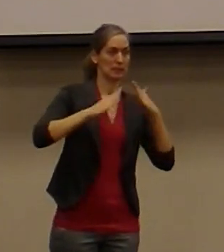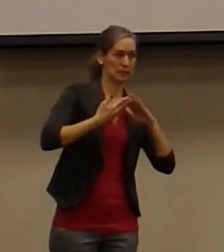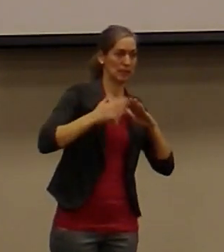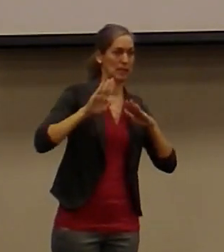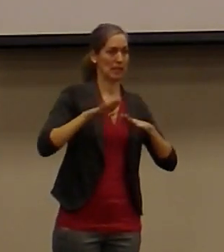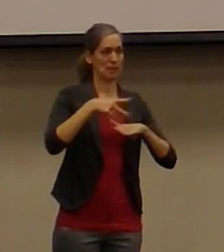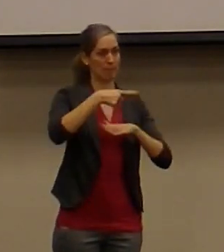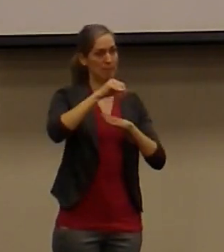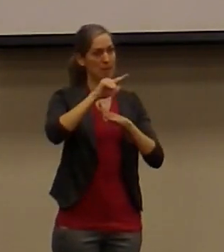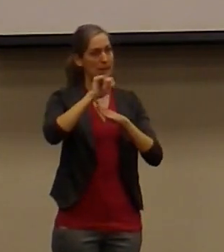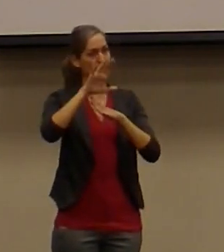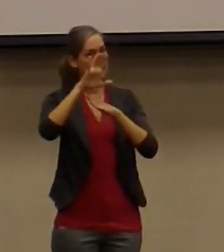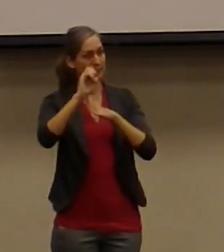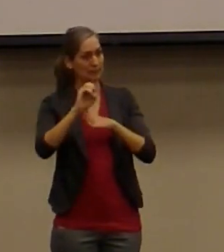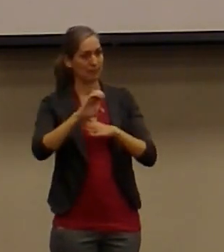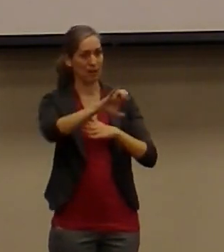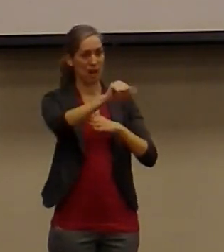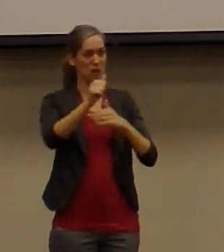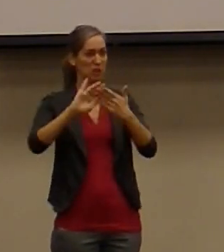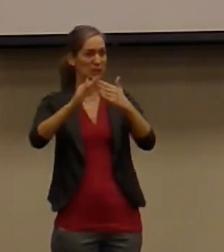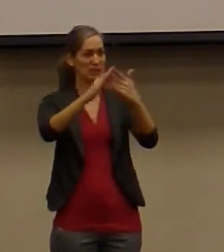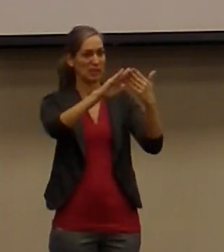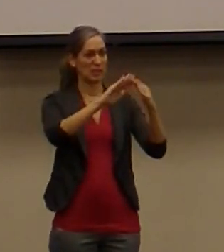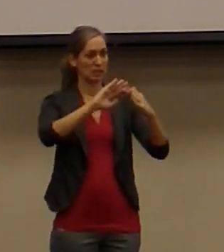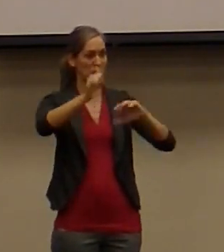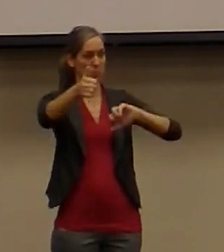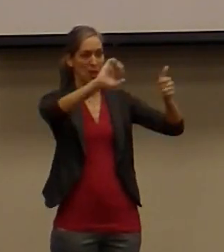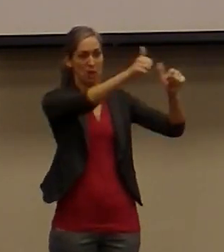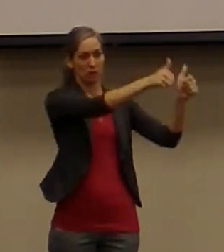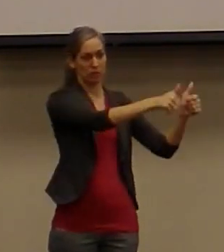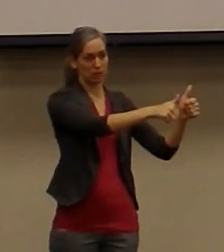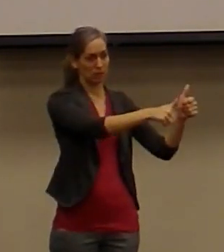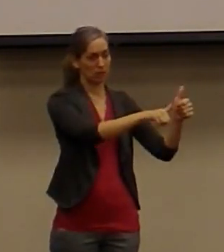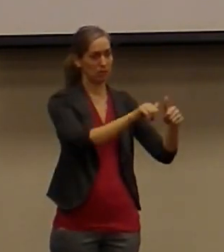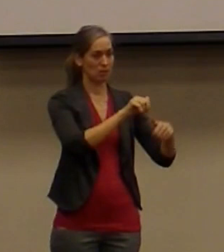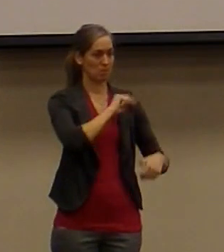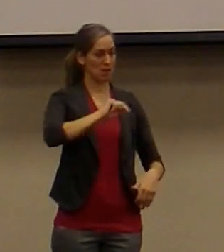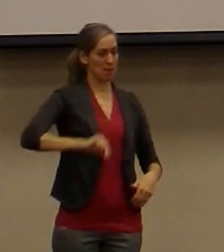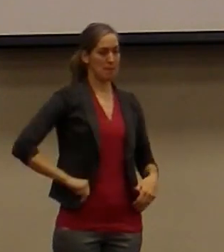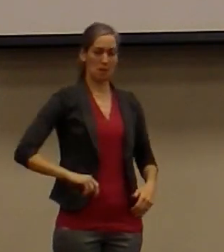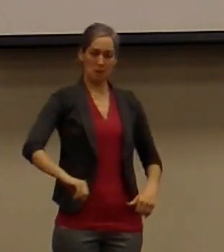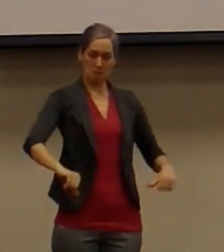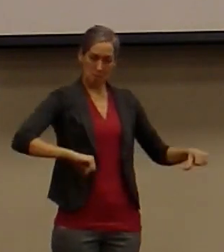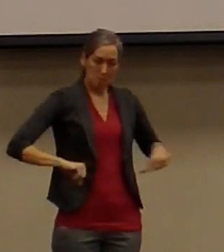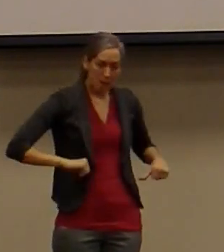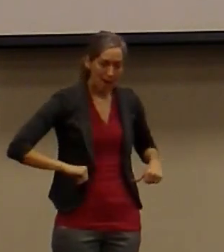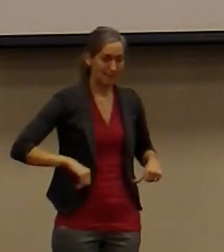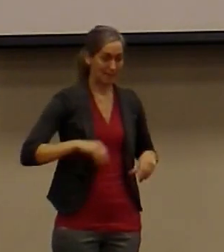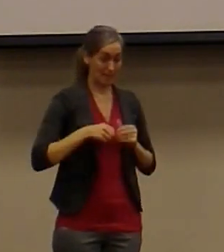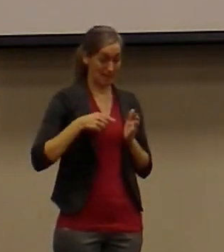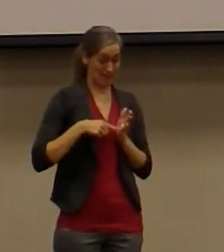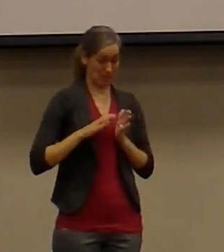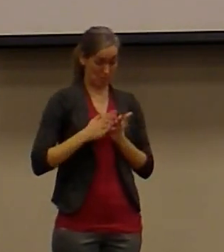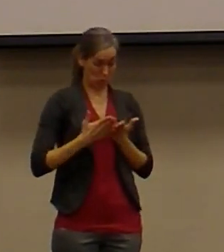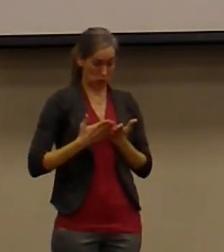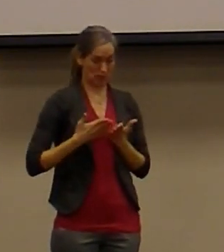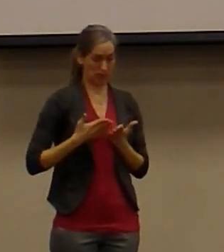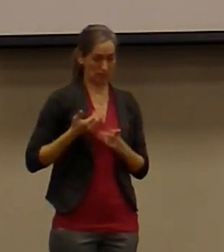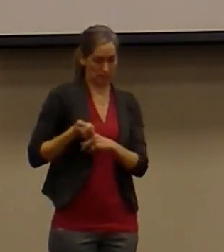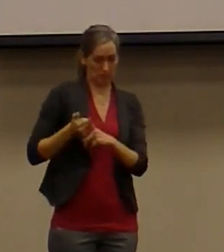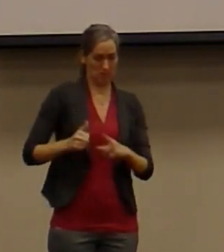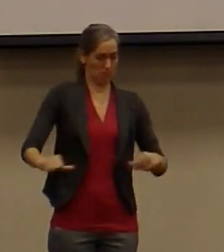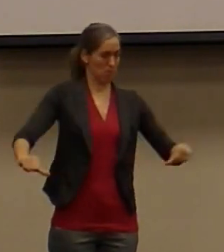other cities that he built and so forth. He would later brag, even in the book here,